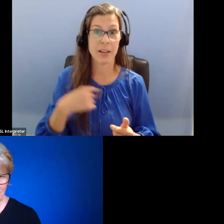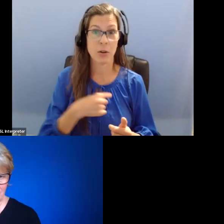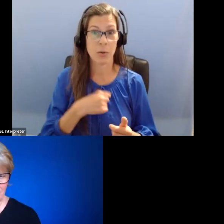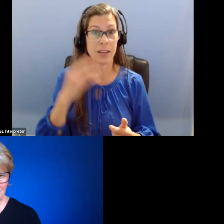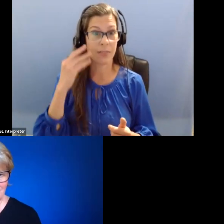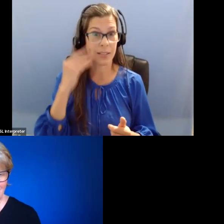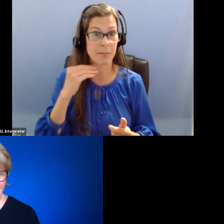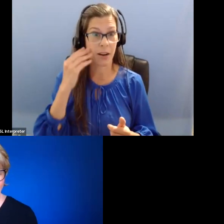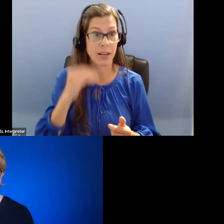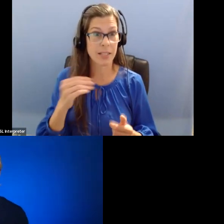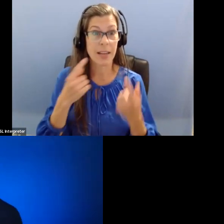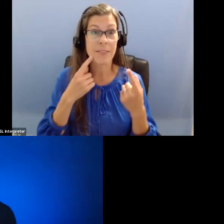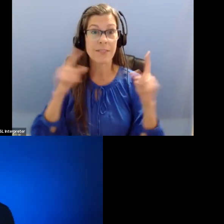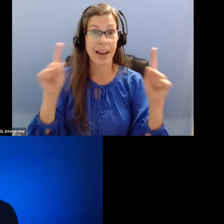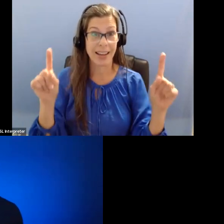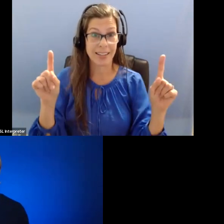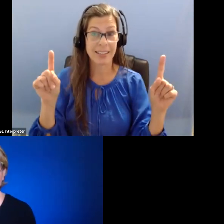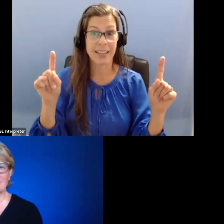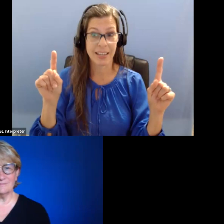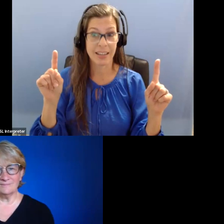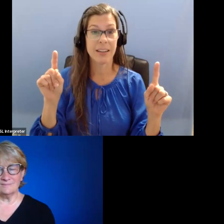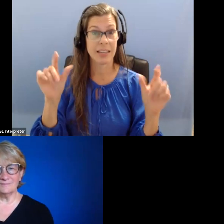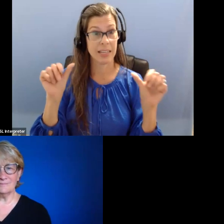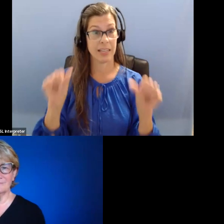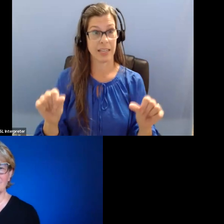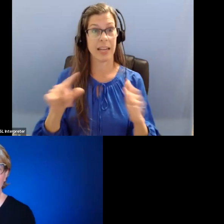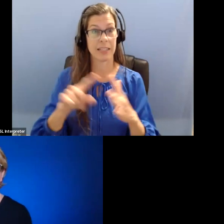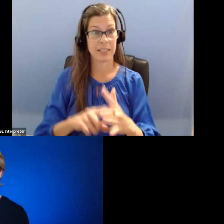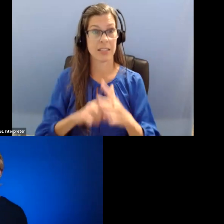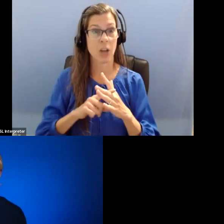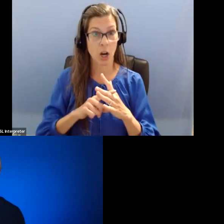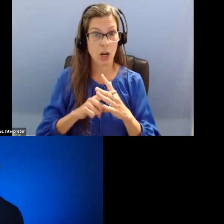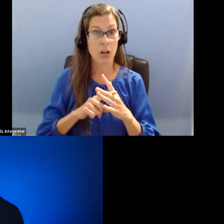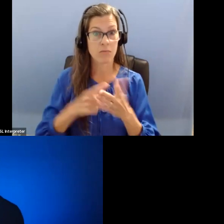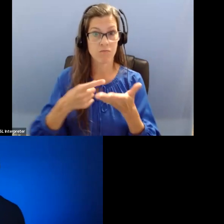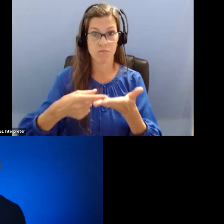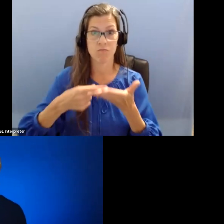I think we finally at long last gotten to a place where we could really start to wrestle with